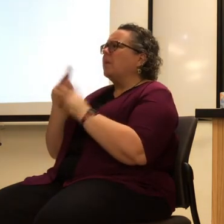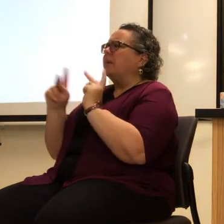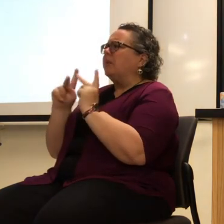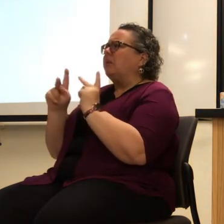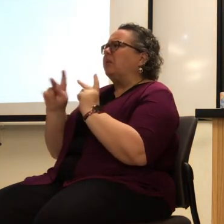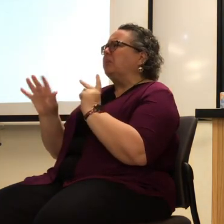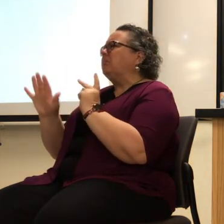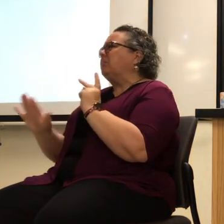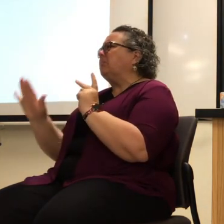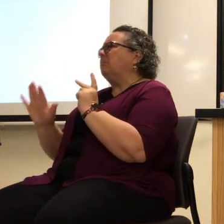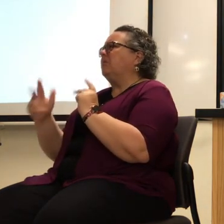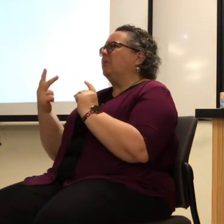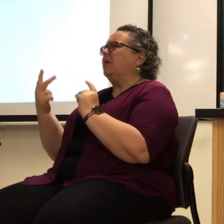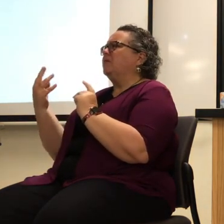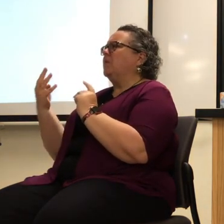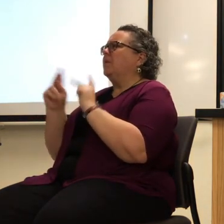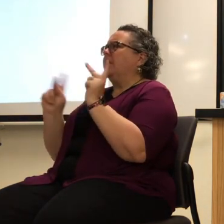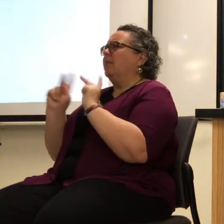3 to 4-ish.